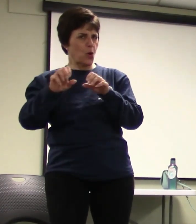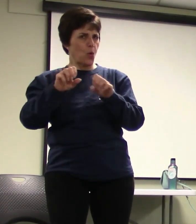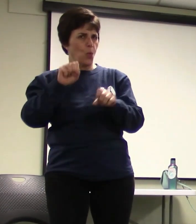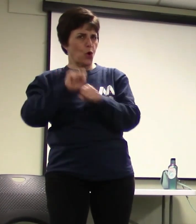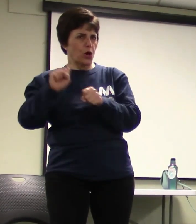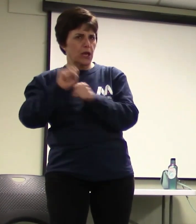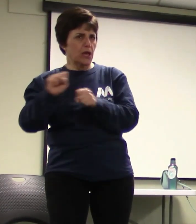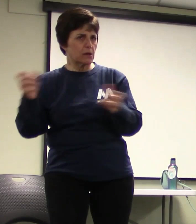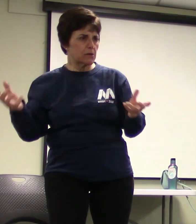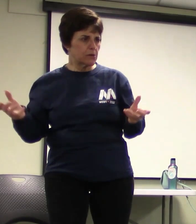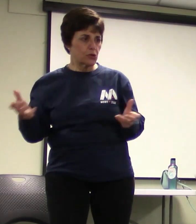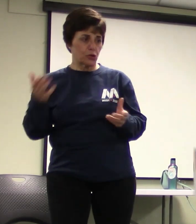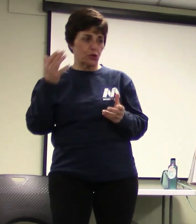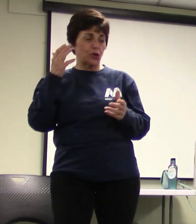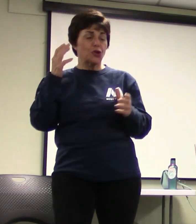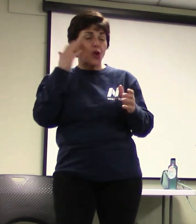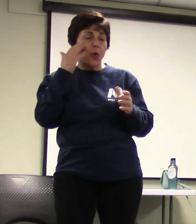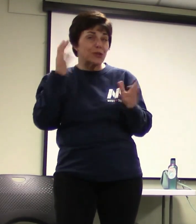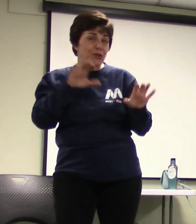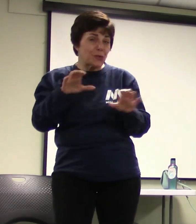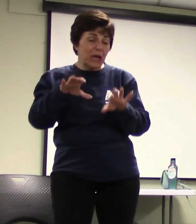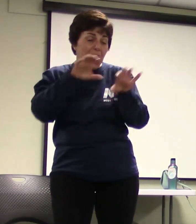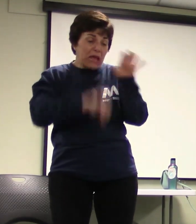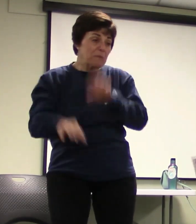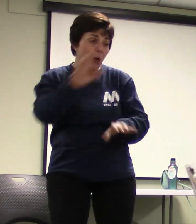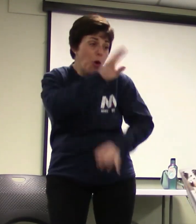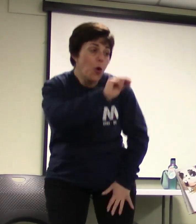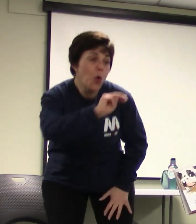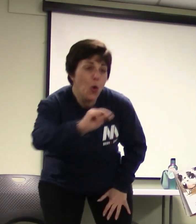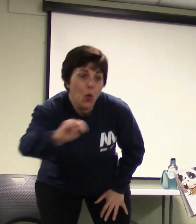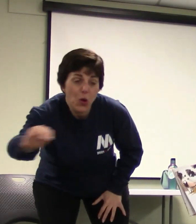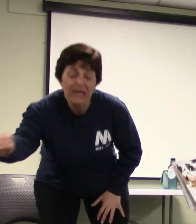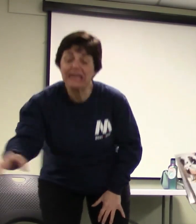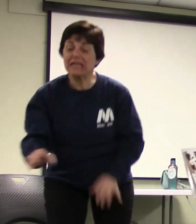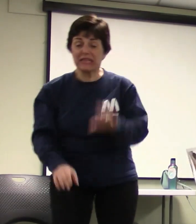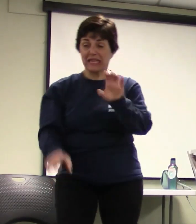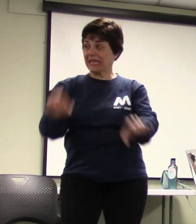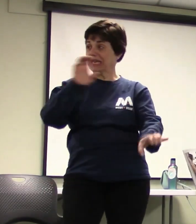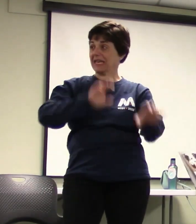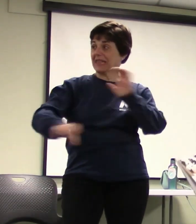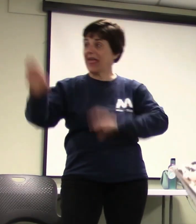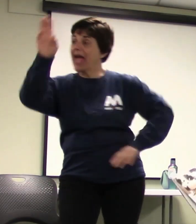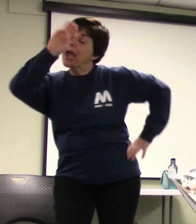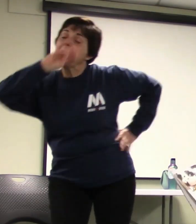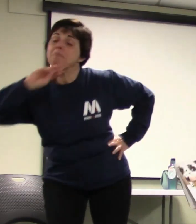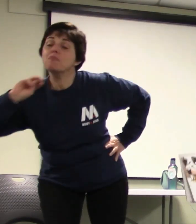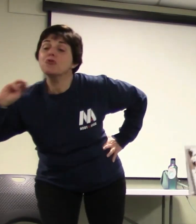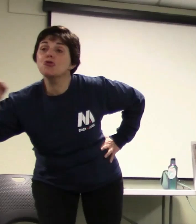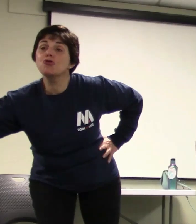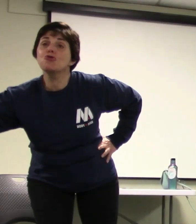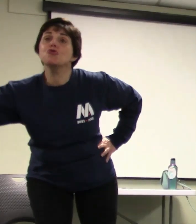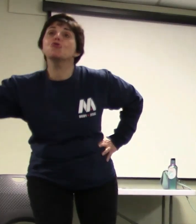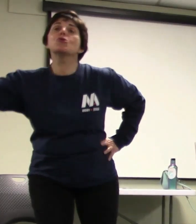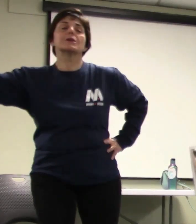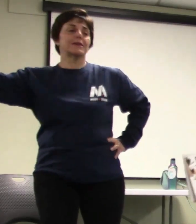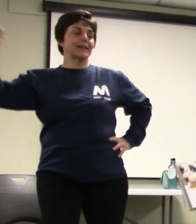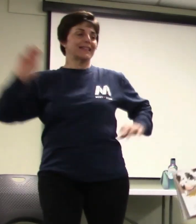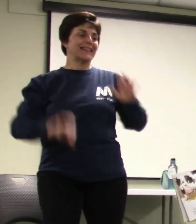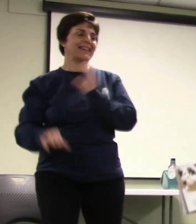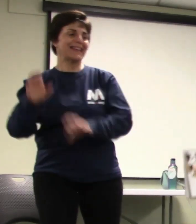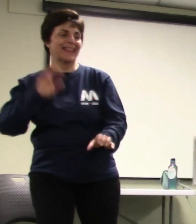they were doing? Click, clack, moo. Click, clack,